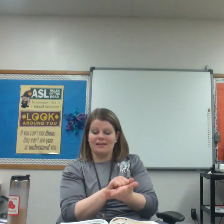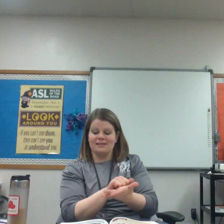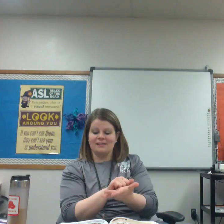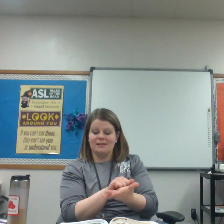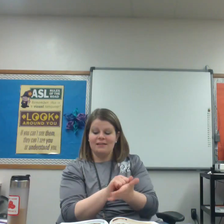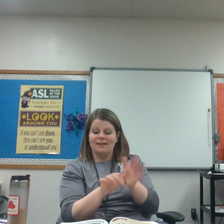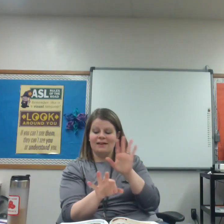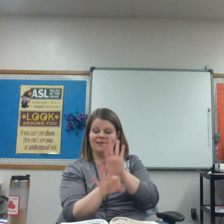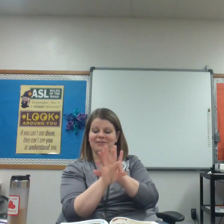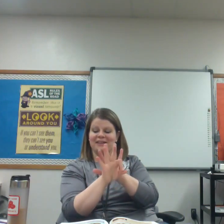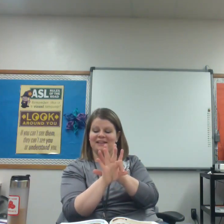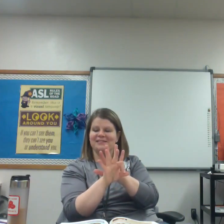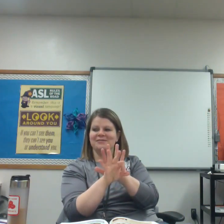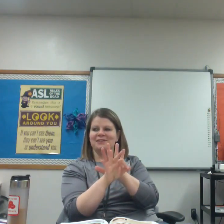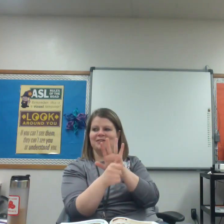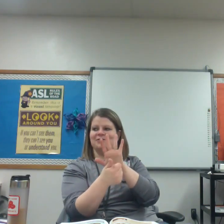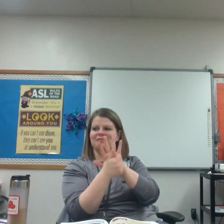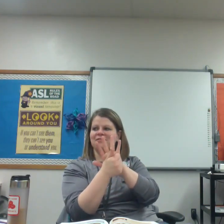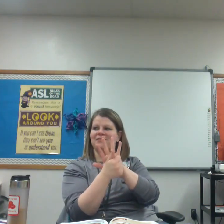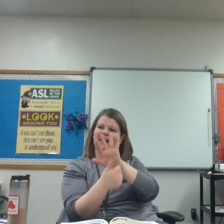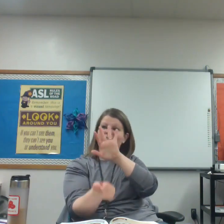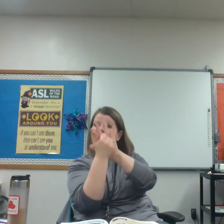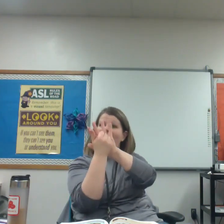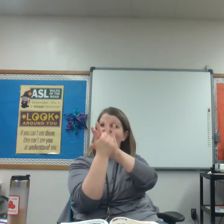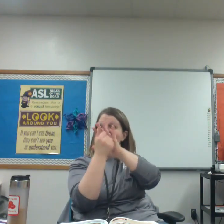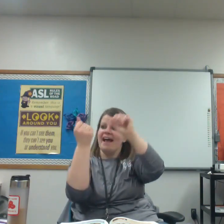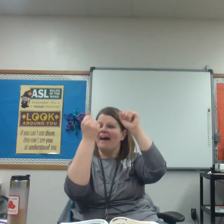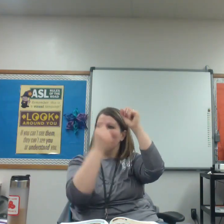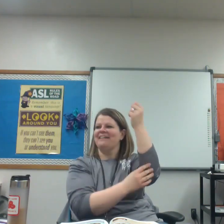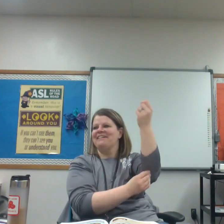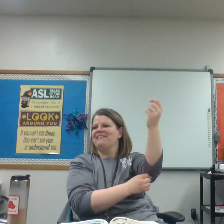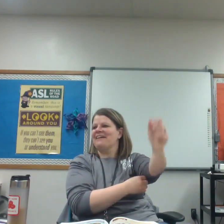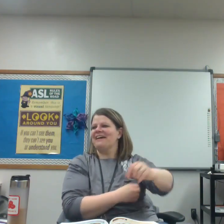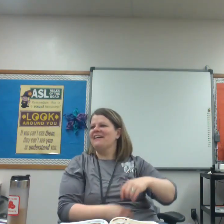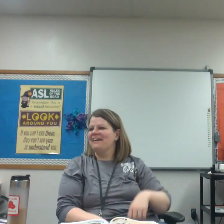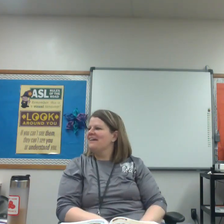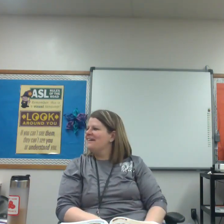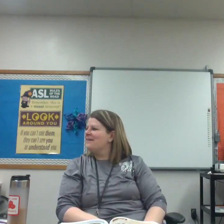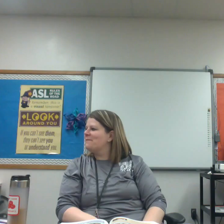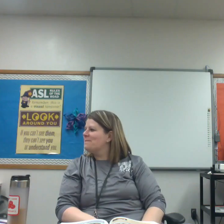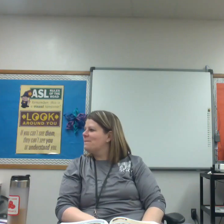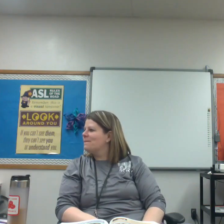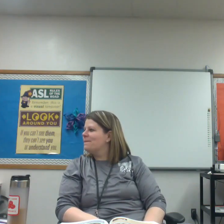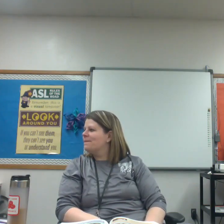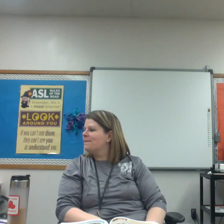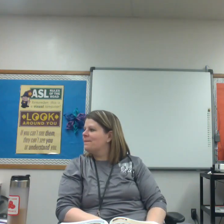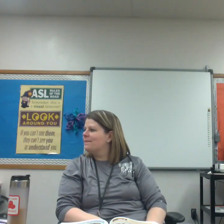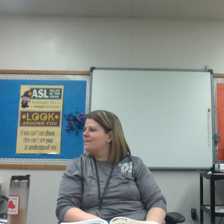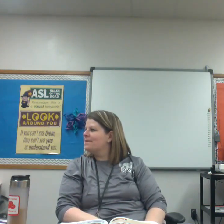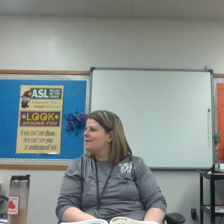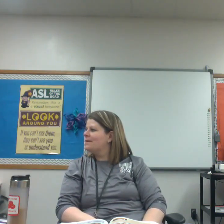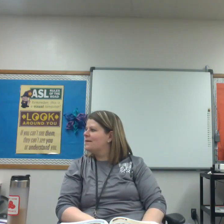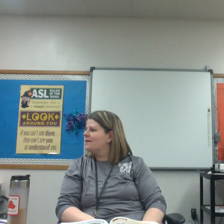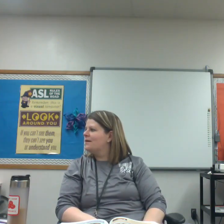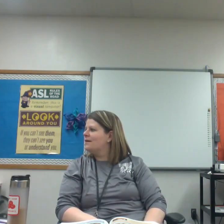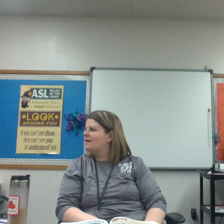this, and F like this. You can do, got an A! Okay? Can you do it for like, you know how we have like SSR